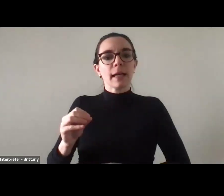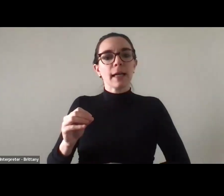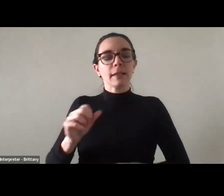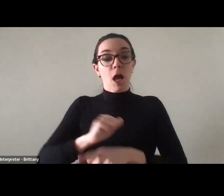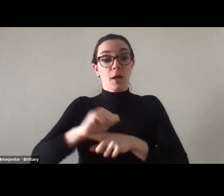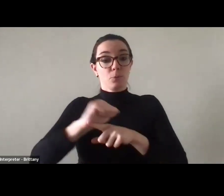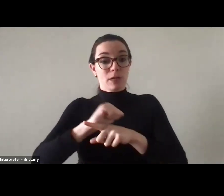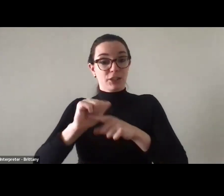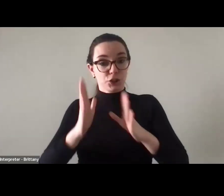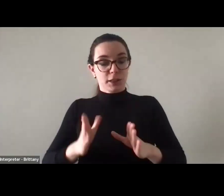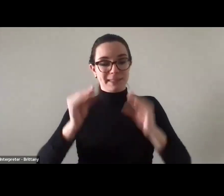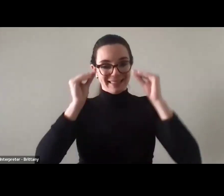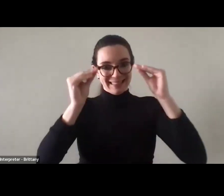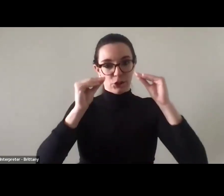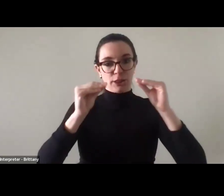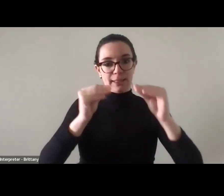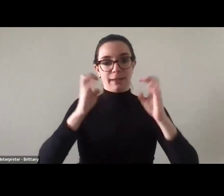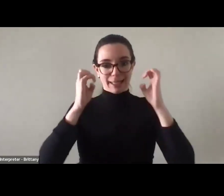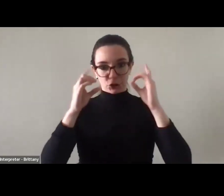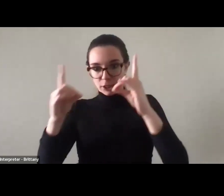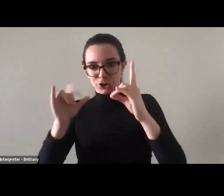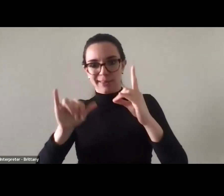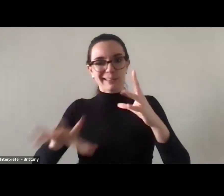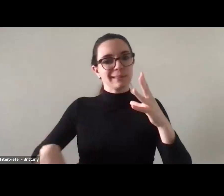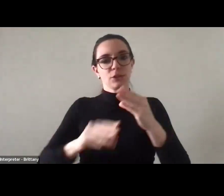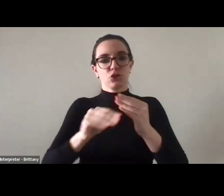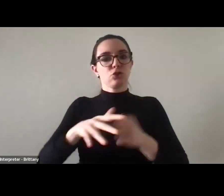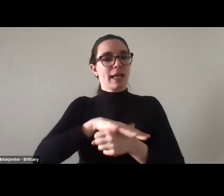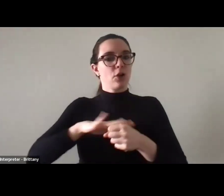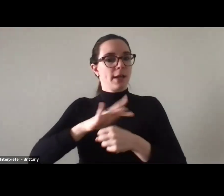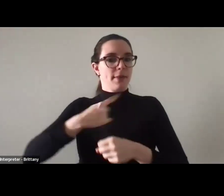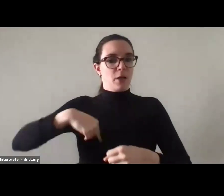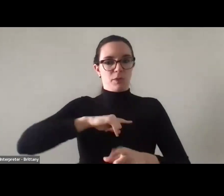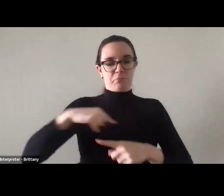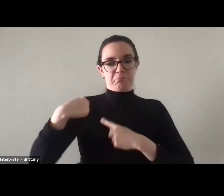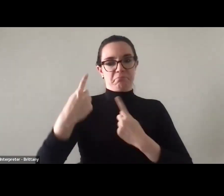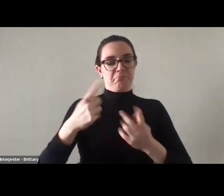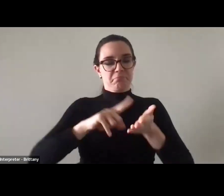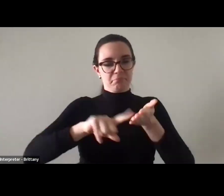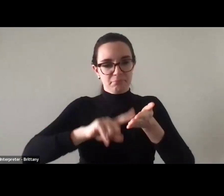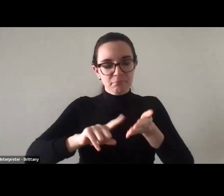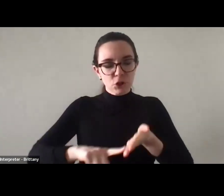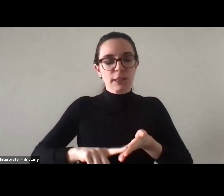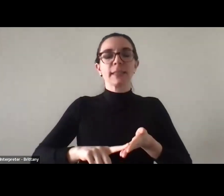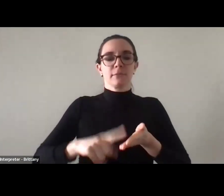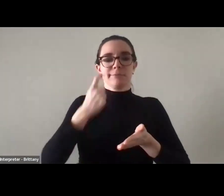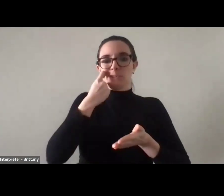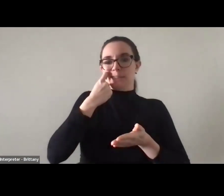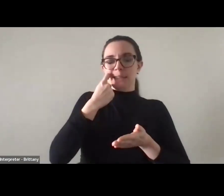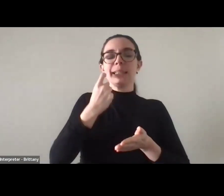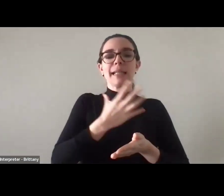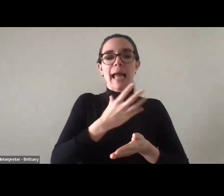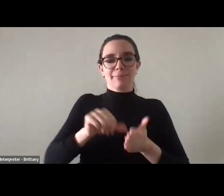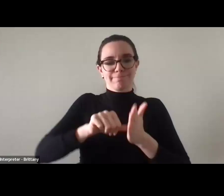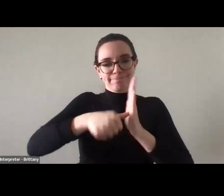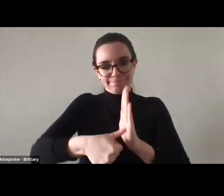Apprenticeships in that teaching educational space are additional area that we've been looking to in recent times, and has been